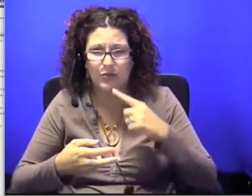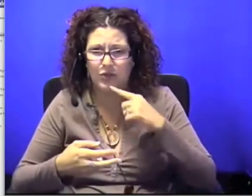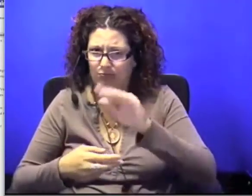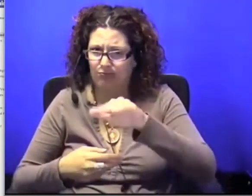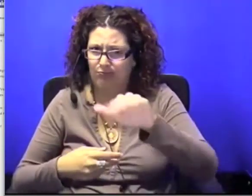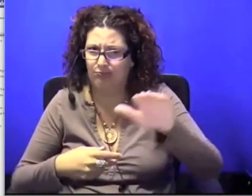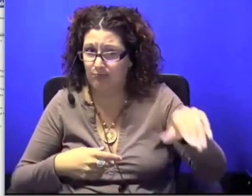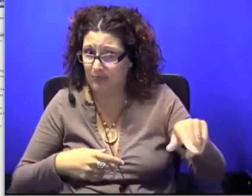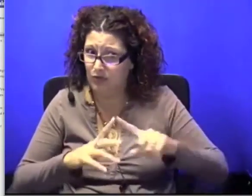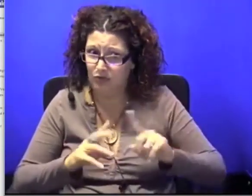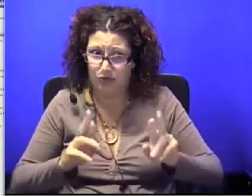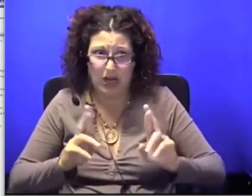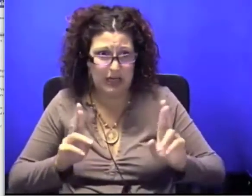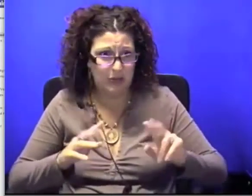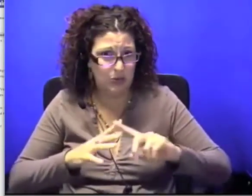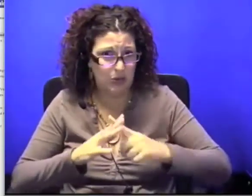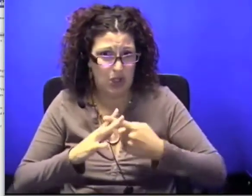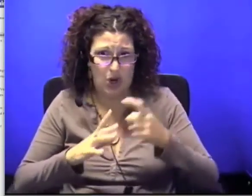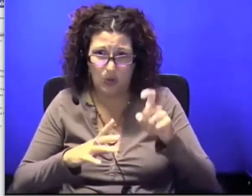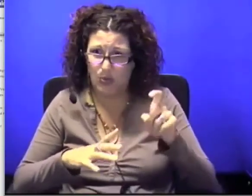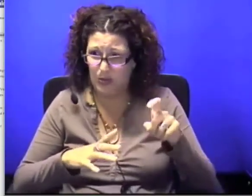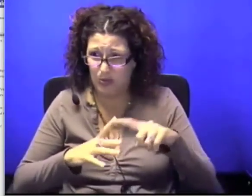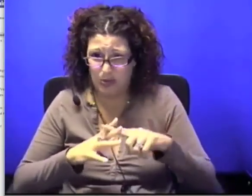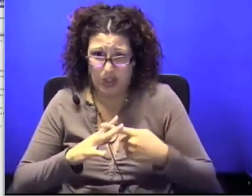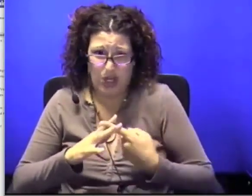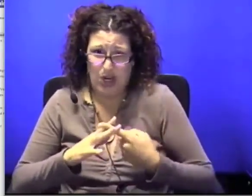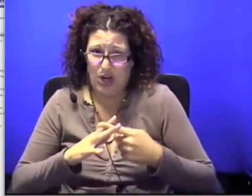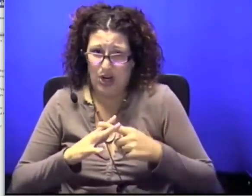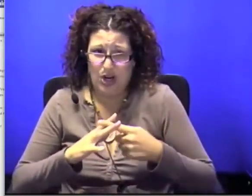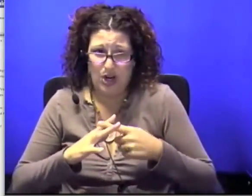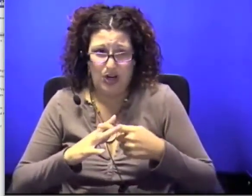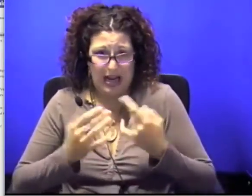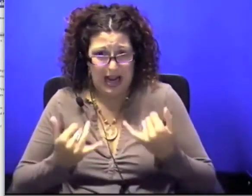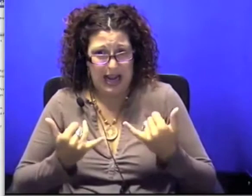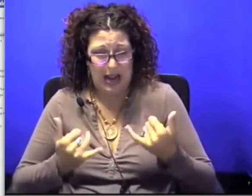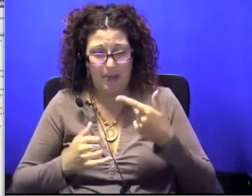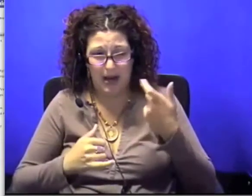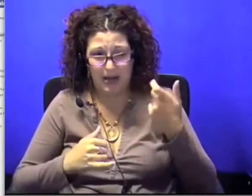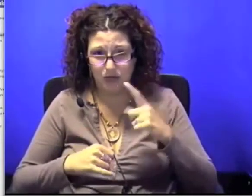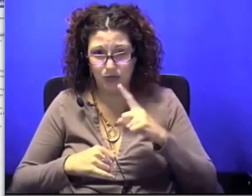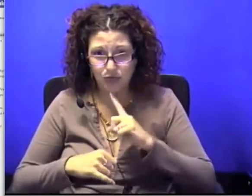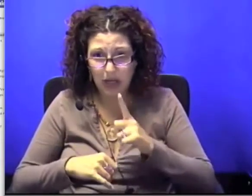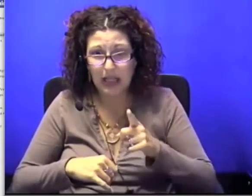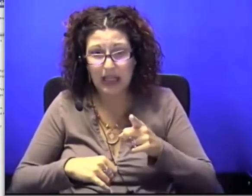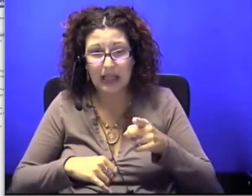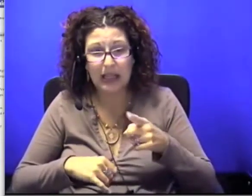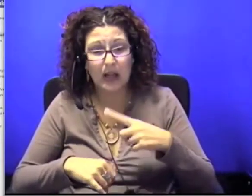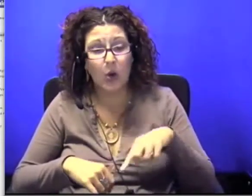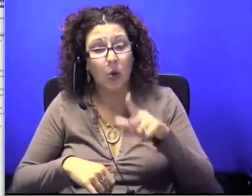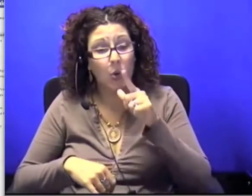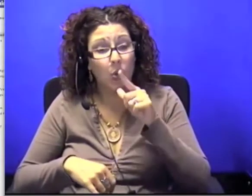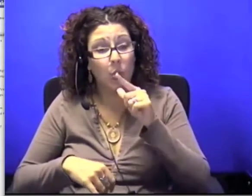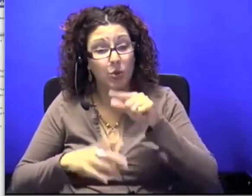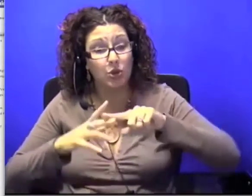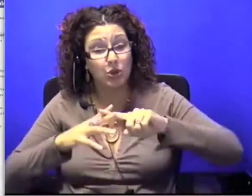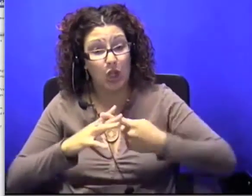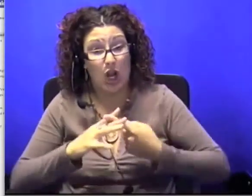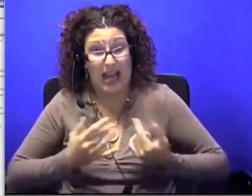might say, hey, this is getting ready to launch. You need to be there at the very beginning because literally, those who are at the